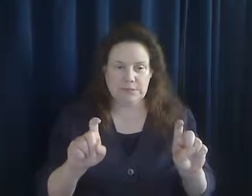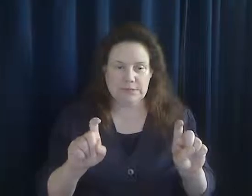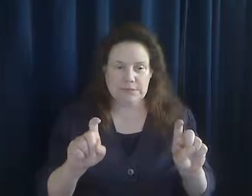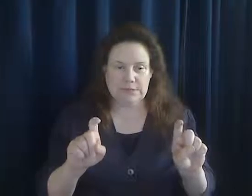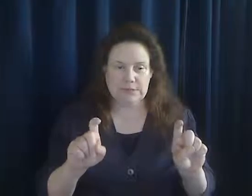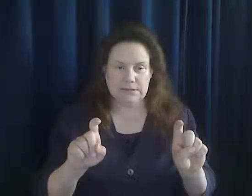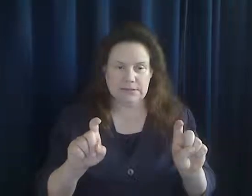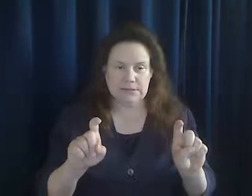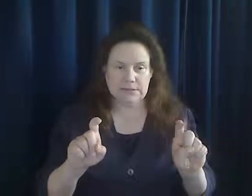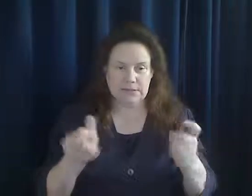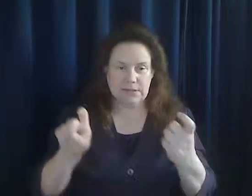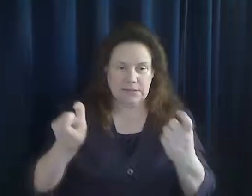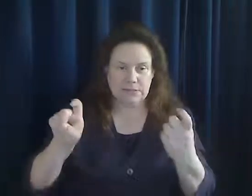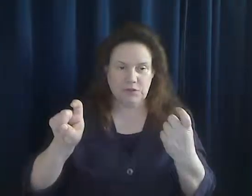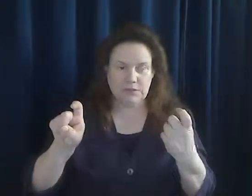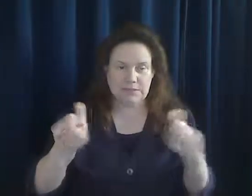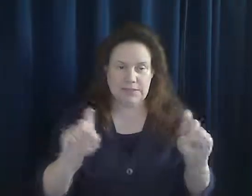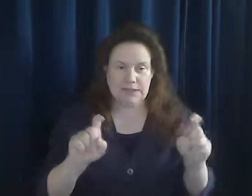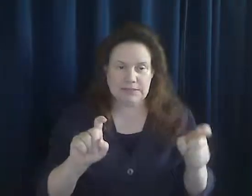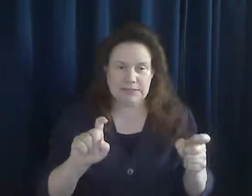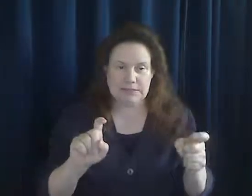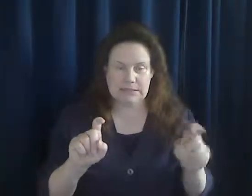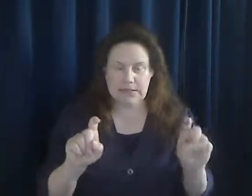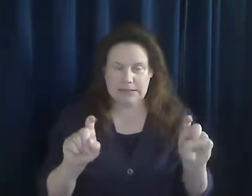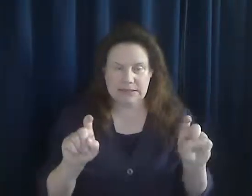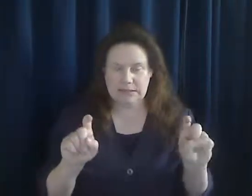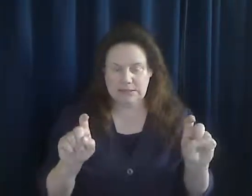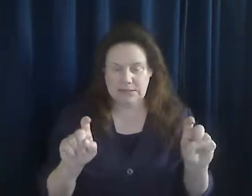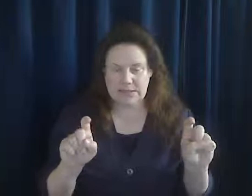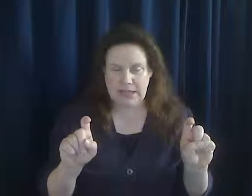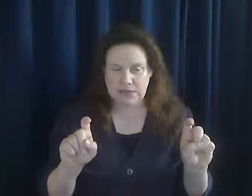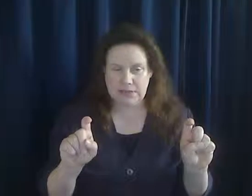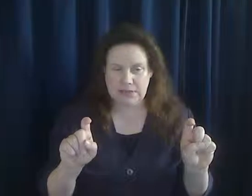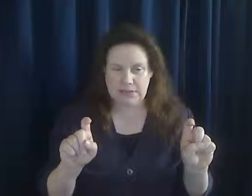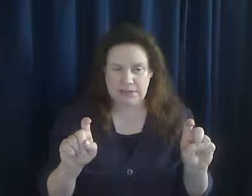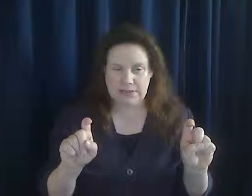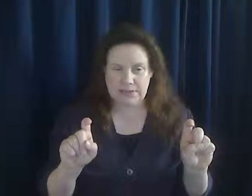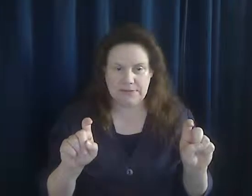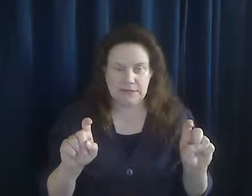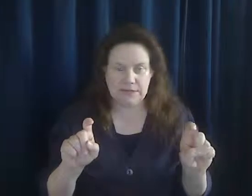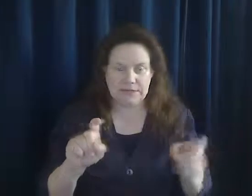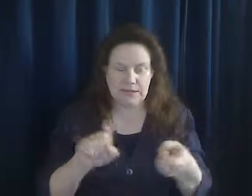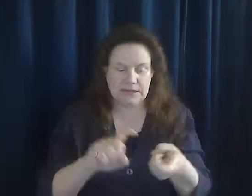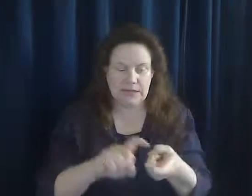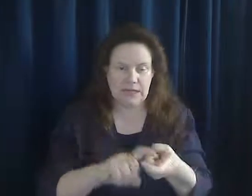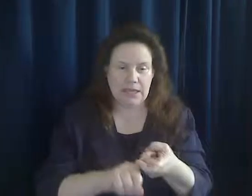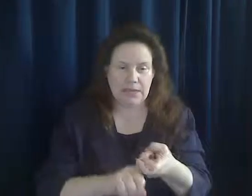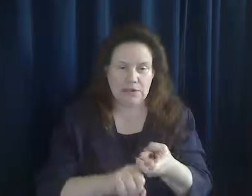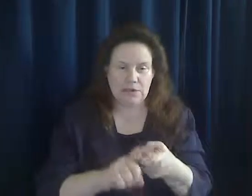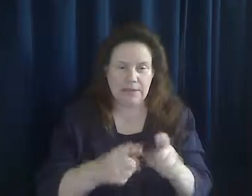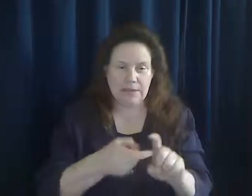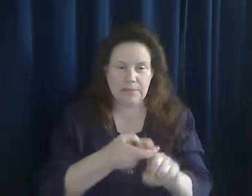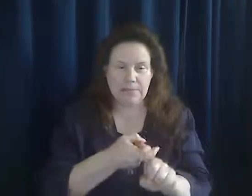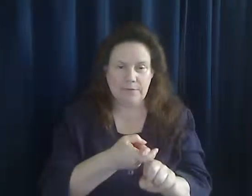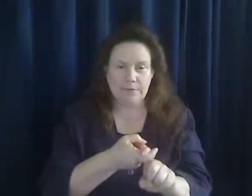pointers and turn them into X's. The X says it's just the hand shape, it has nothing to do with the sign, and hook them.